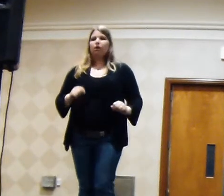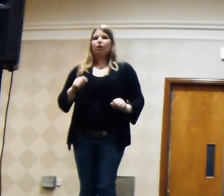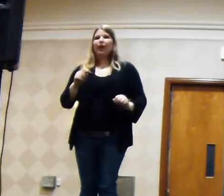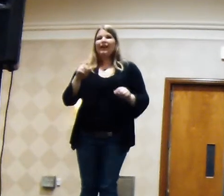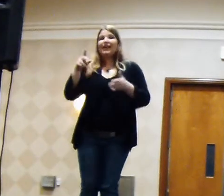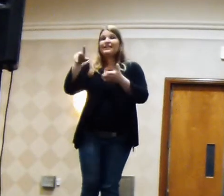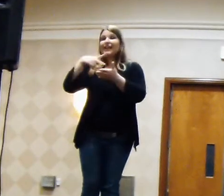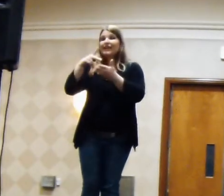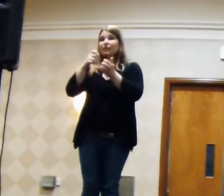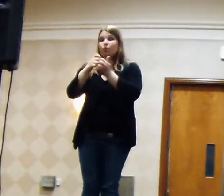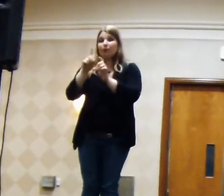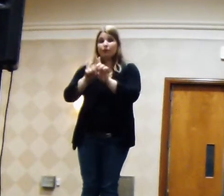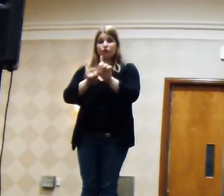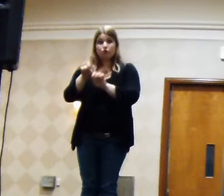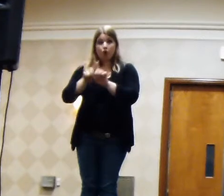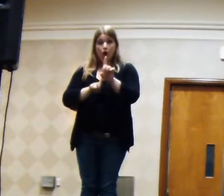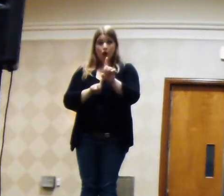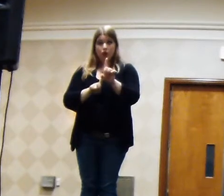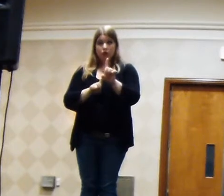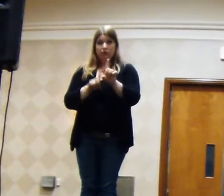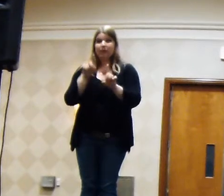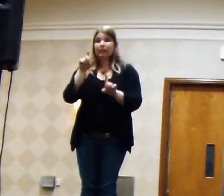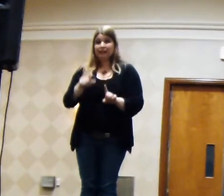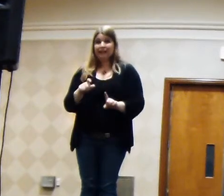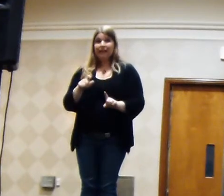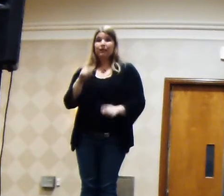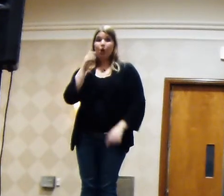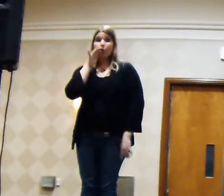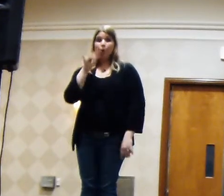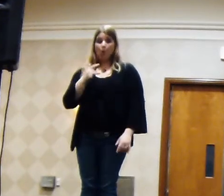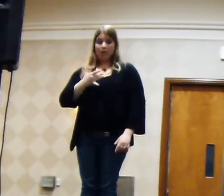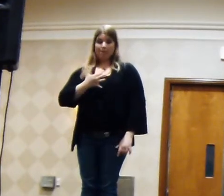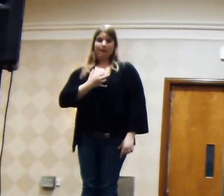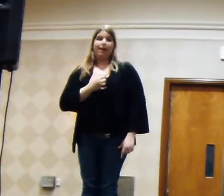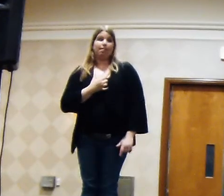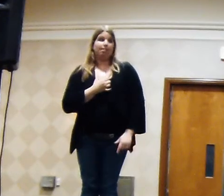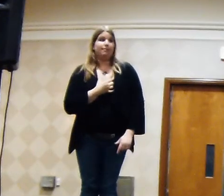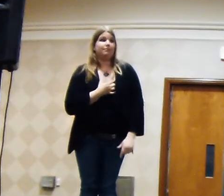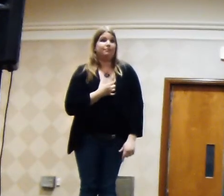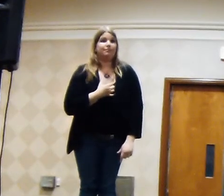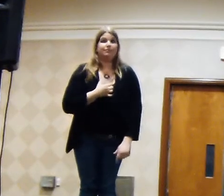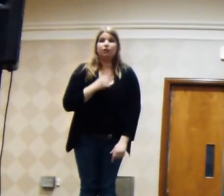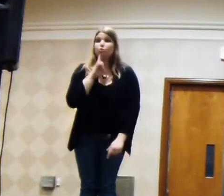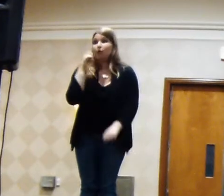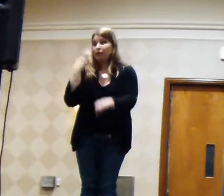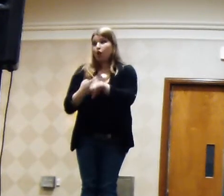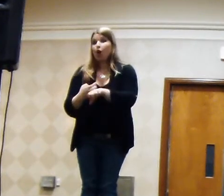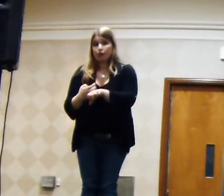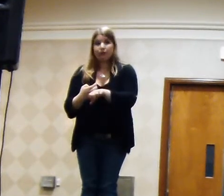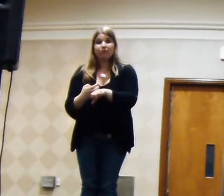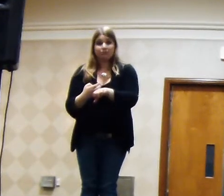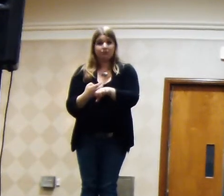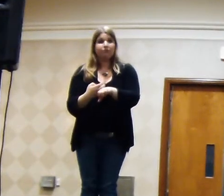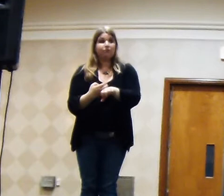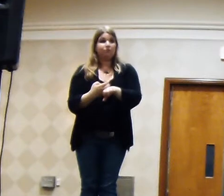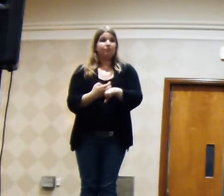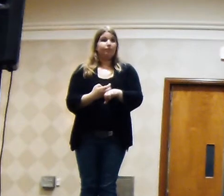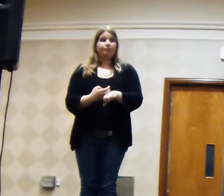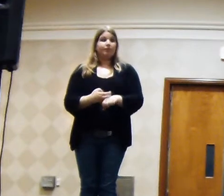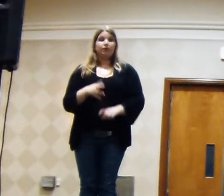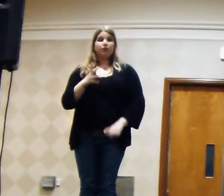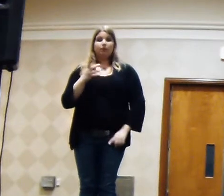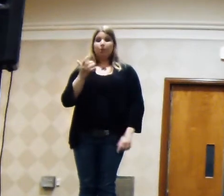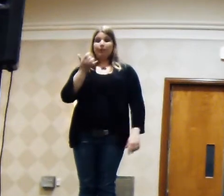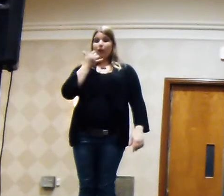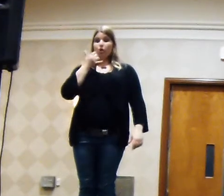who does Dancing with the Stars deserves a gold medal. So hard. No, they just called me up and